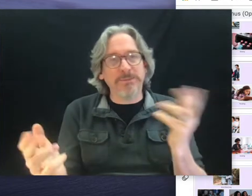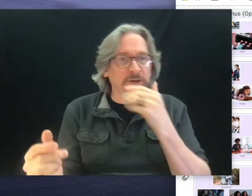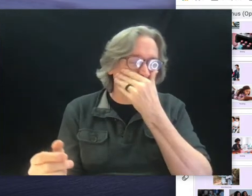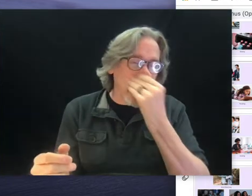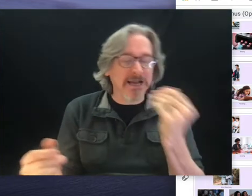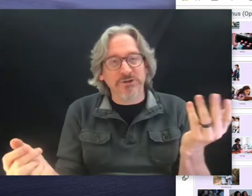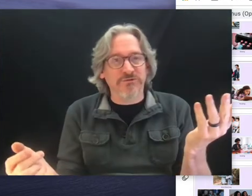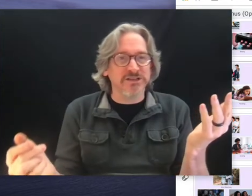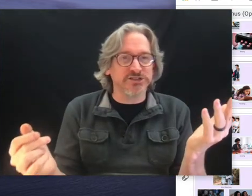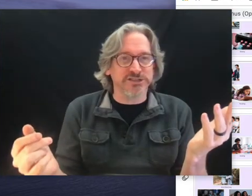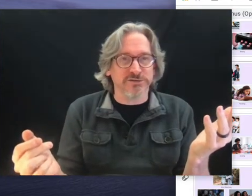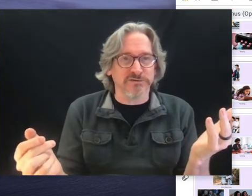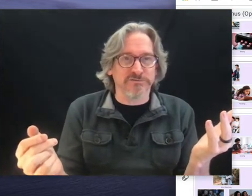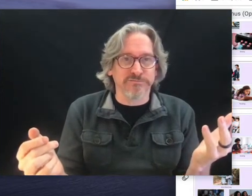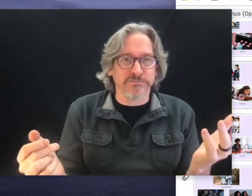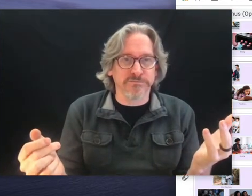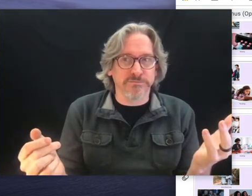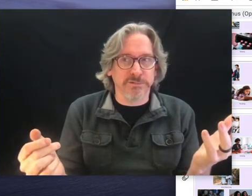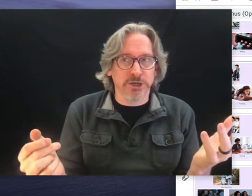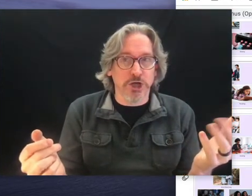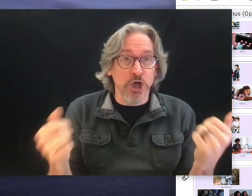So people, if you're hanging out with your friends, just sort of